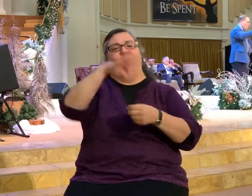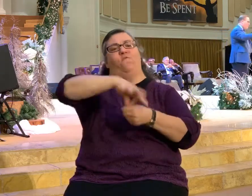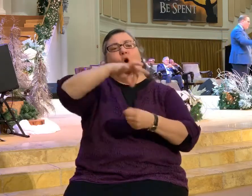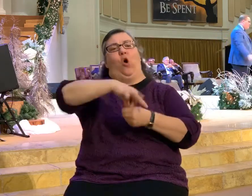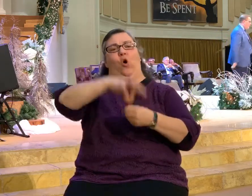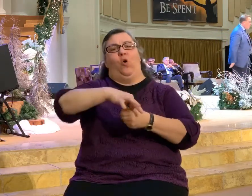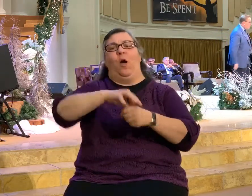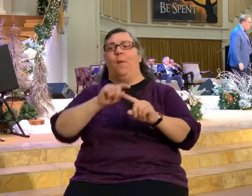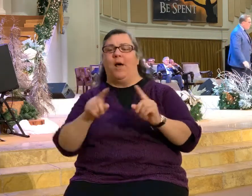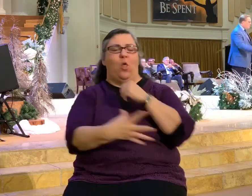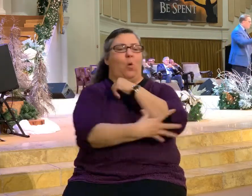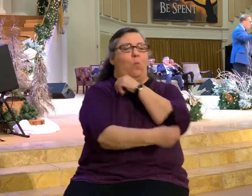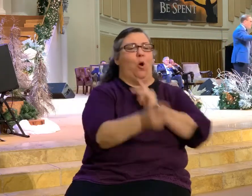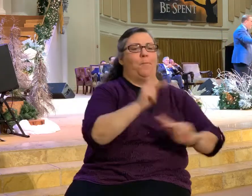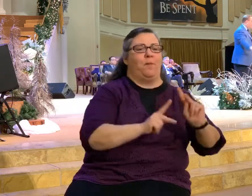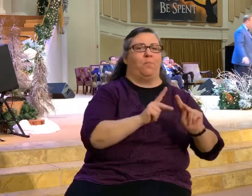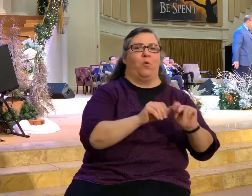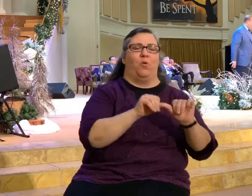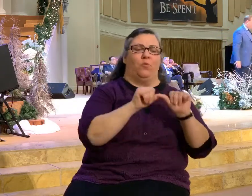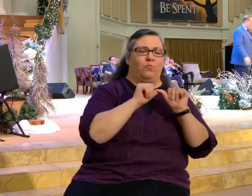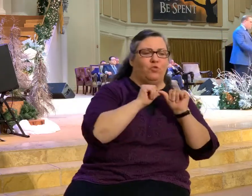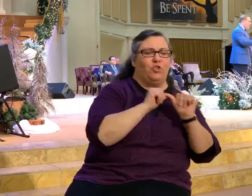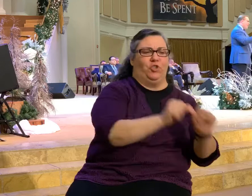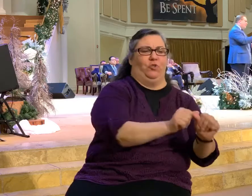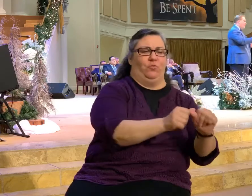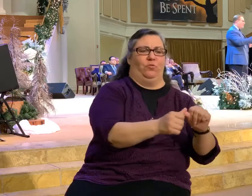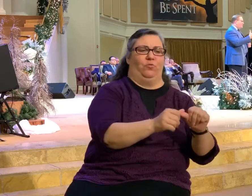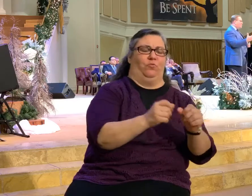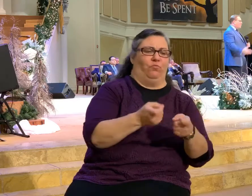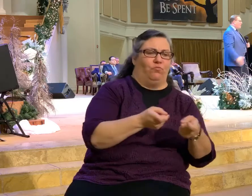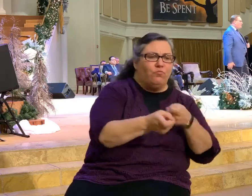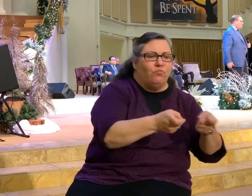the poorer people unarmed and at bay, so those